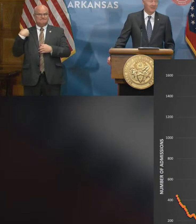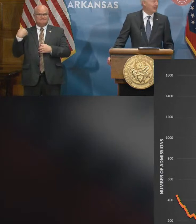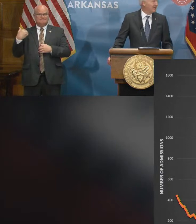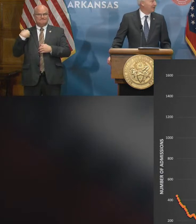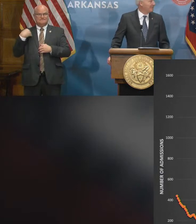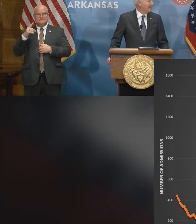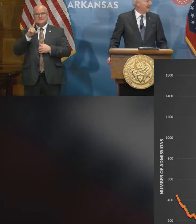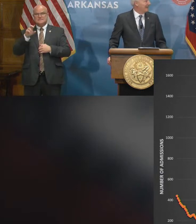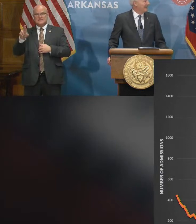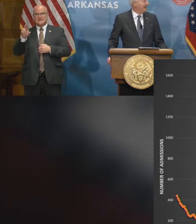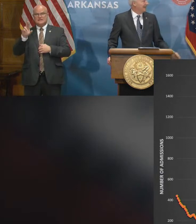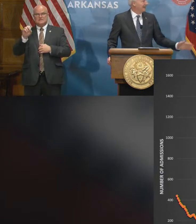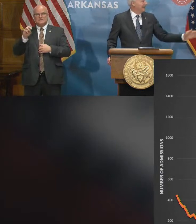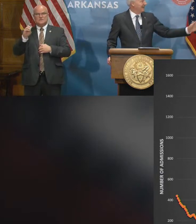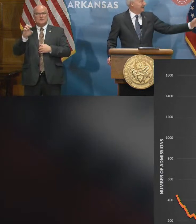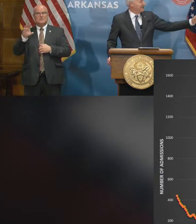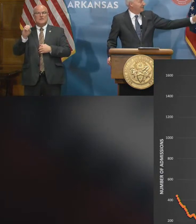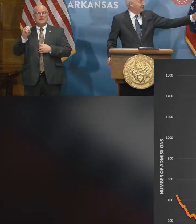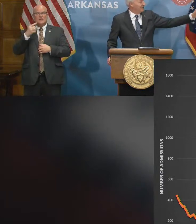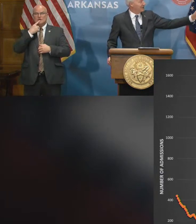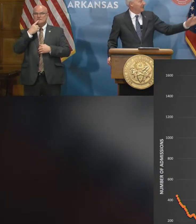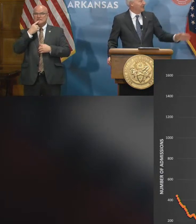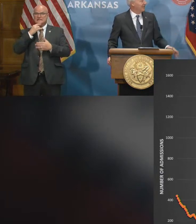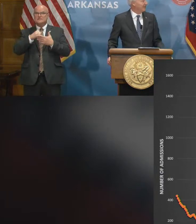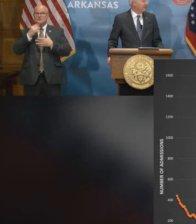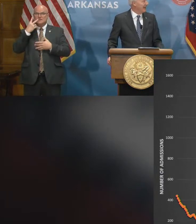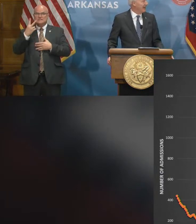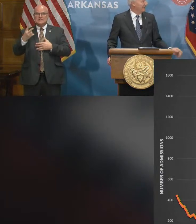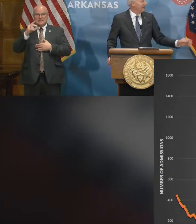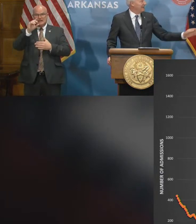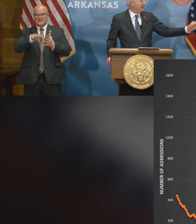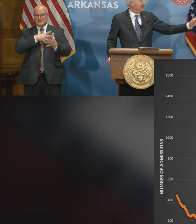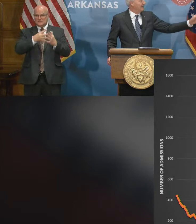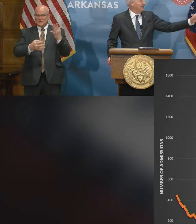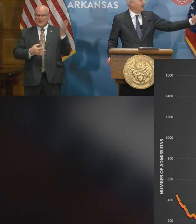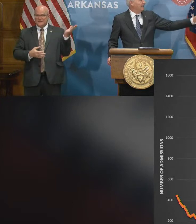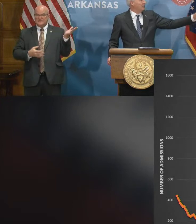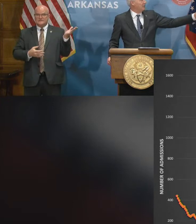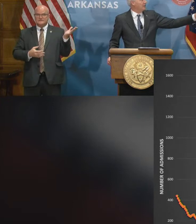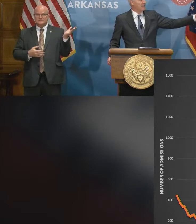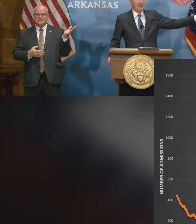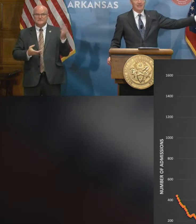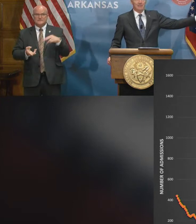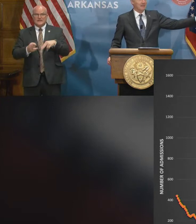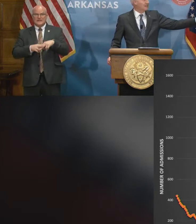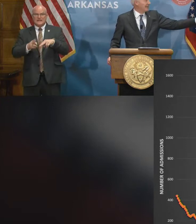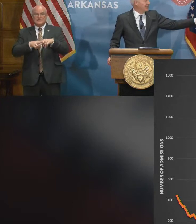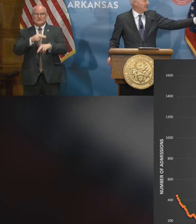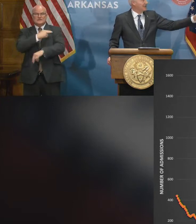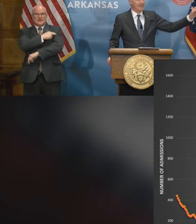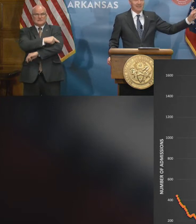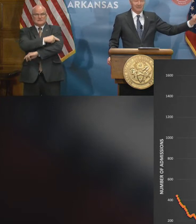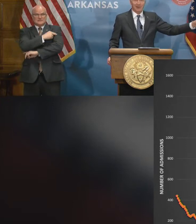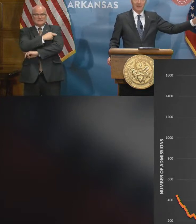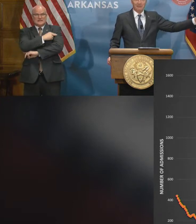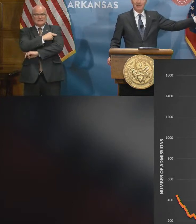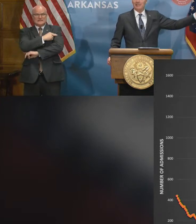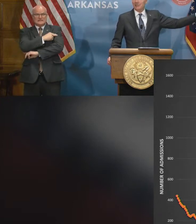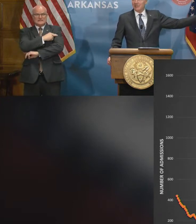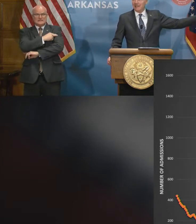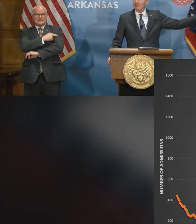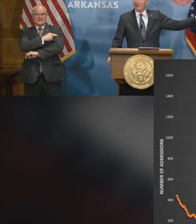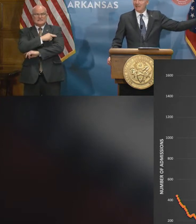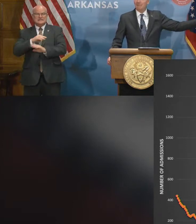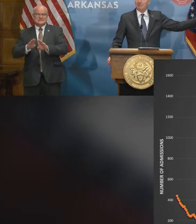by Dr. Romero, and you can see it in the graph, that the increase in hospitalizations is very,